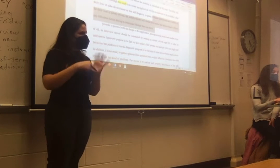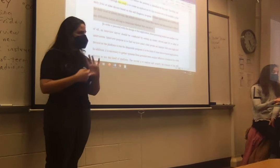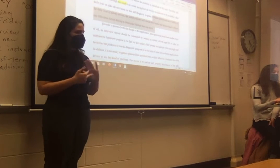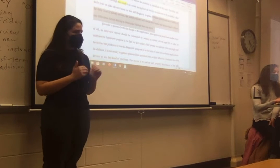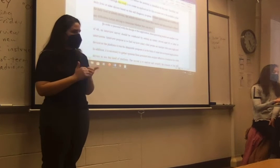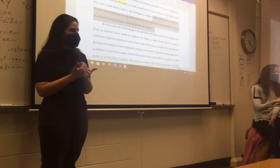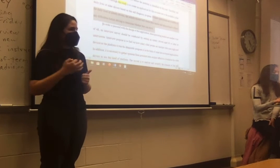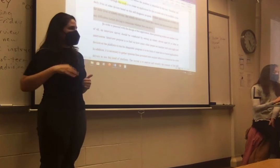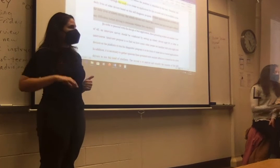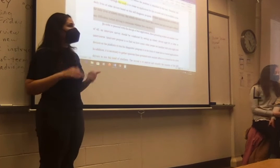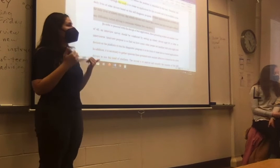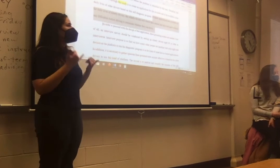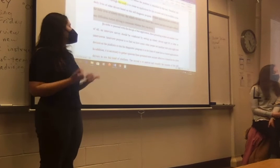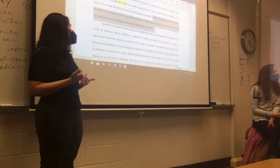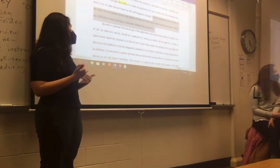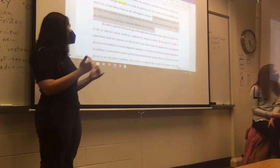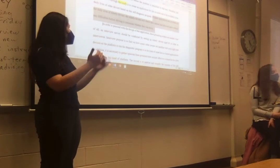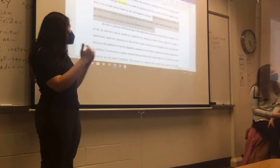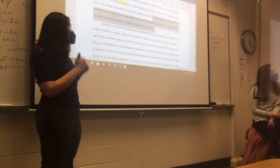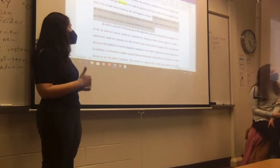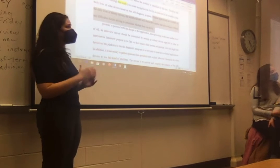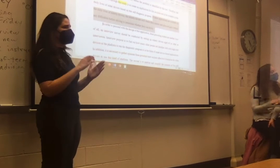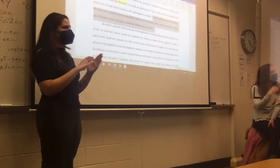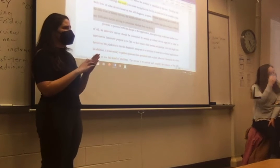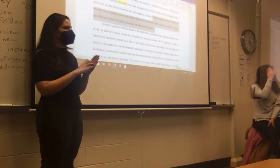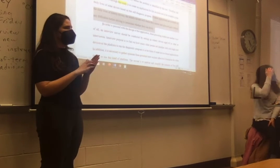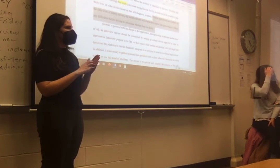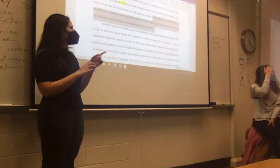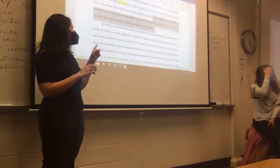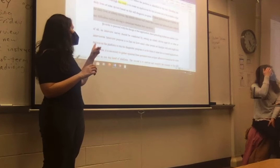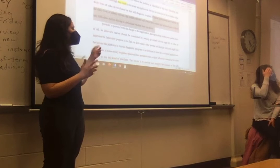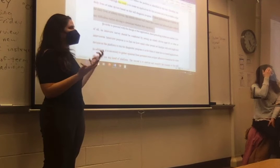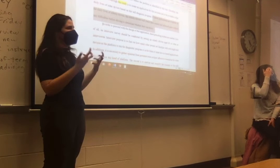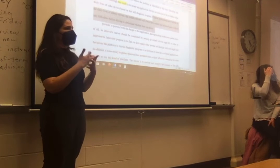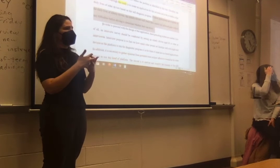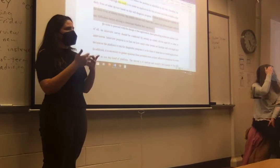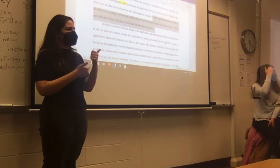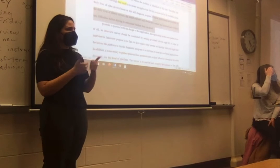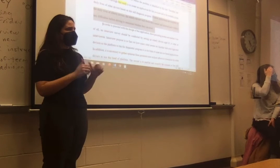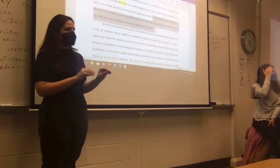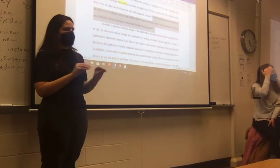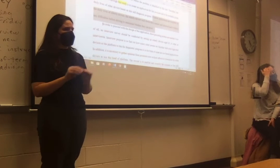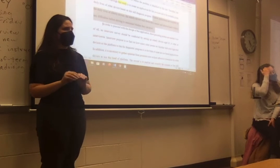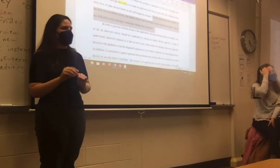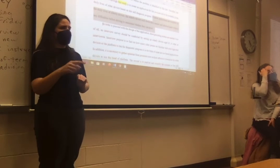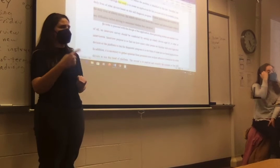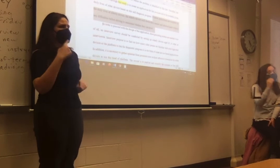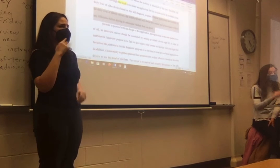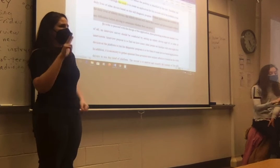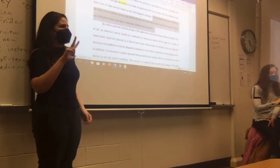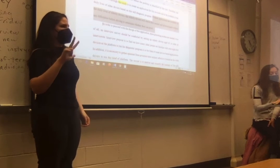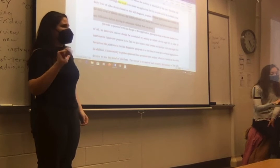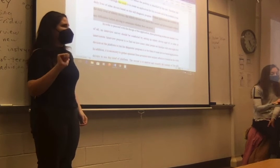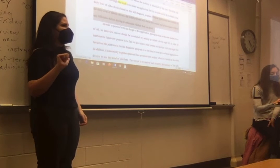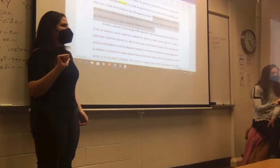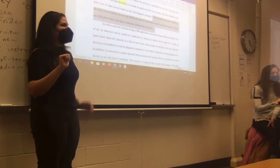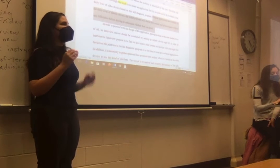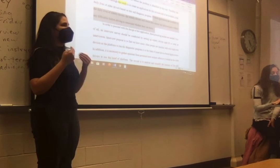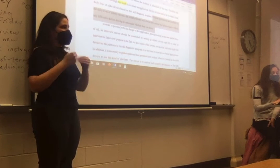what is happening in the next paragraph? Which move? 3A method. The method, right?